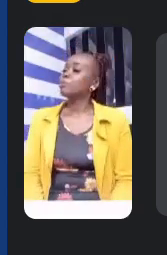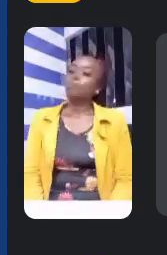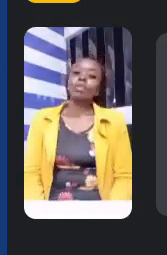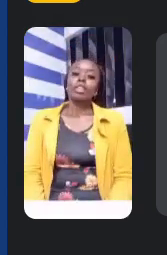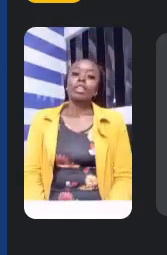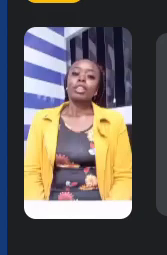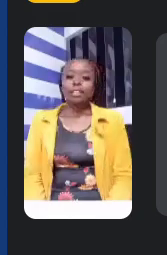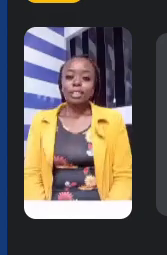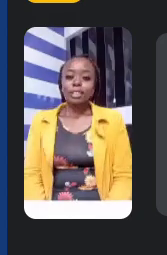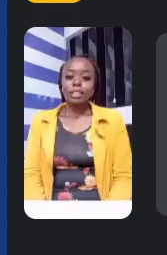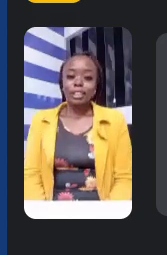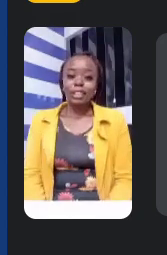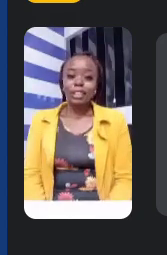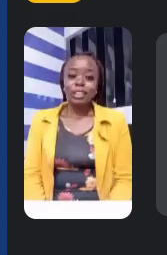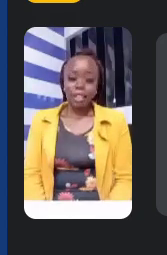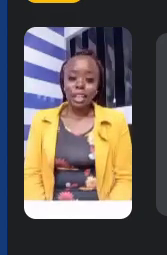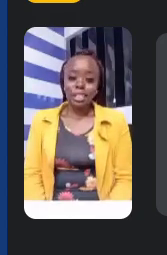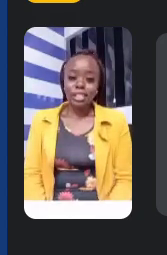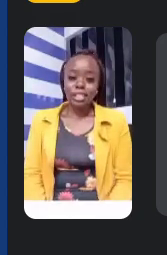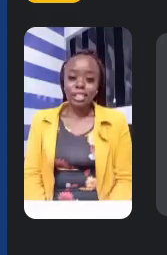YouTube.